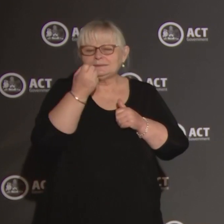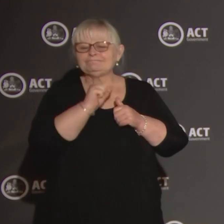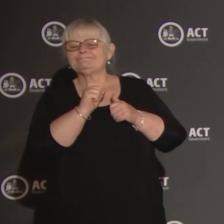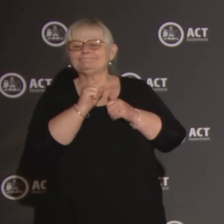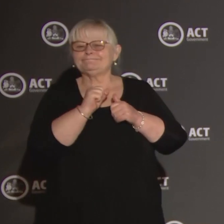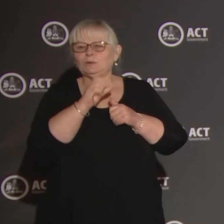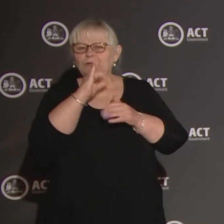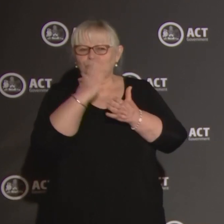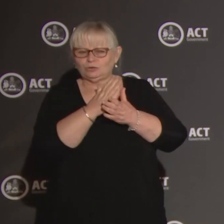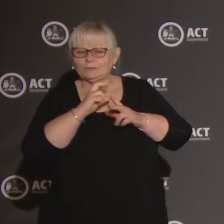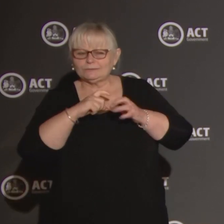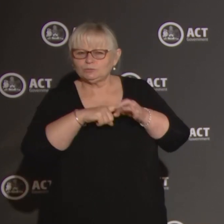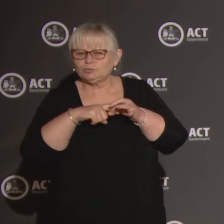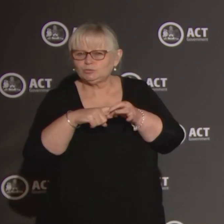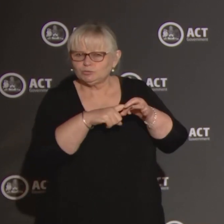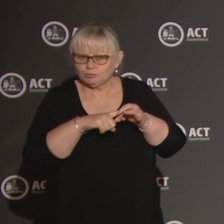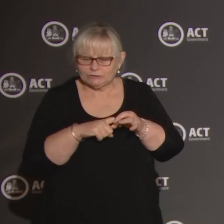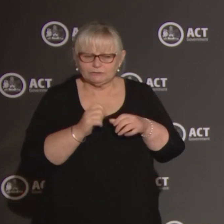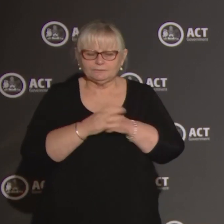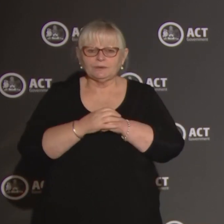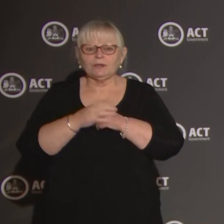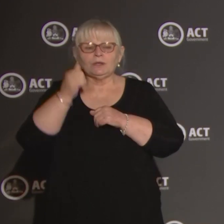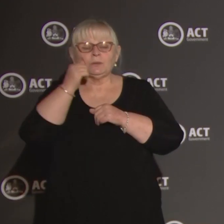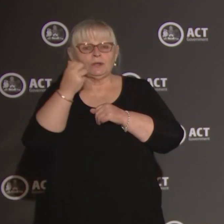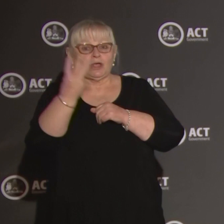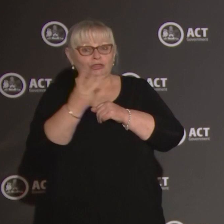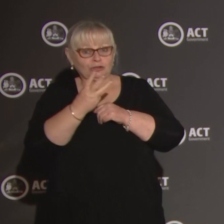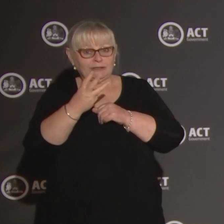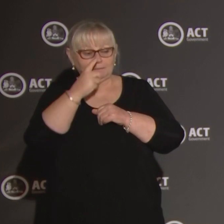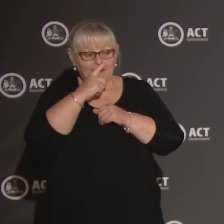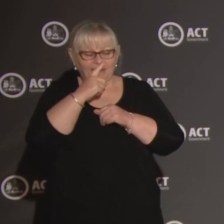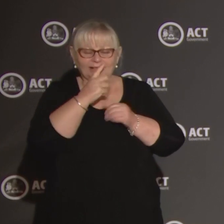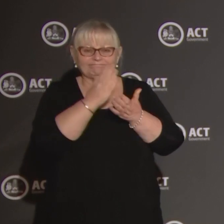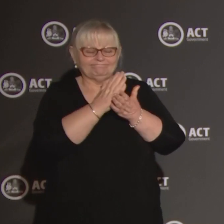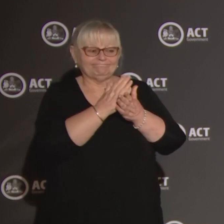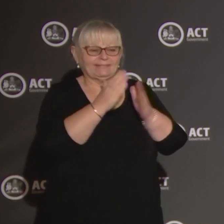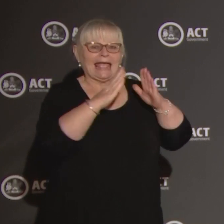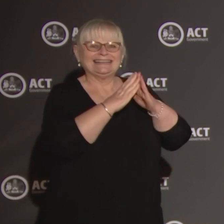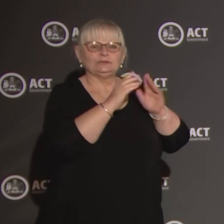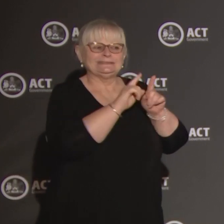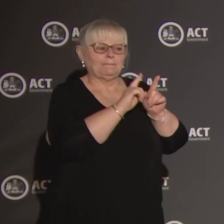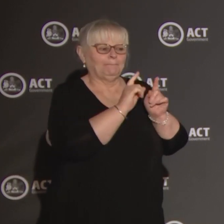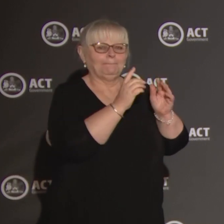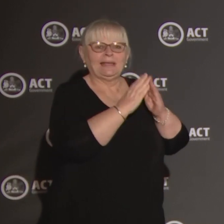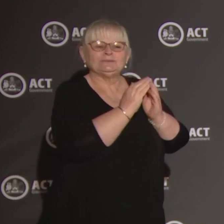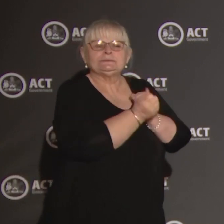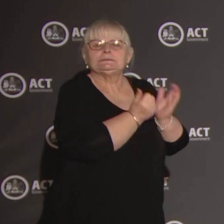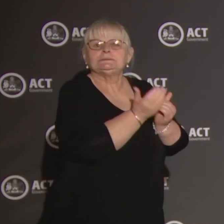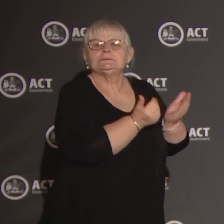investigation. We also know that 13 were household contacts, or are household contacts.